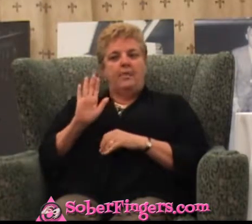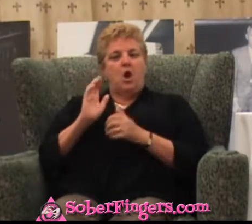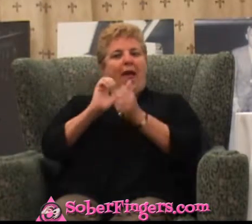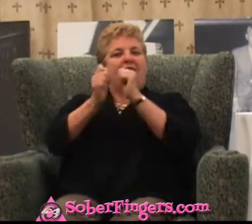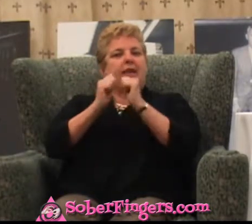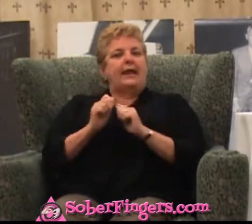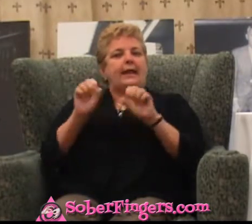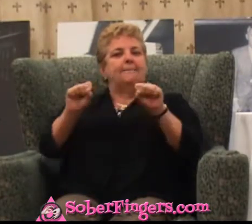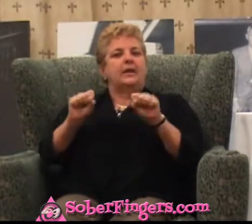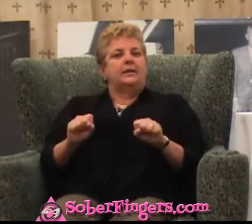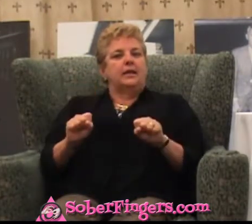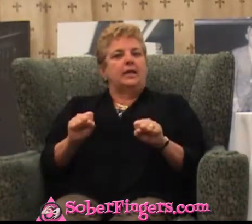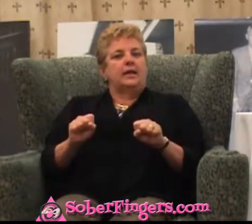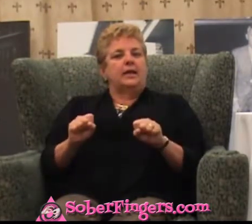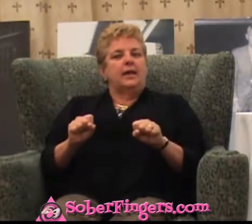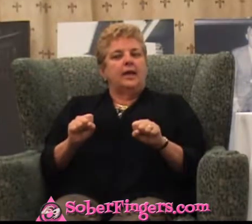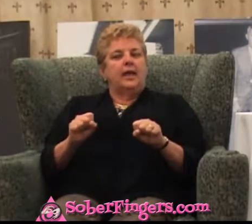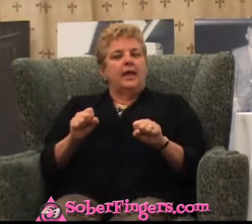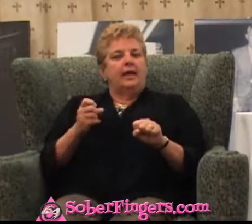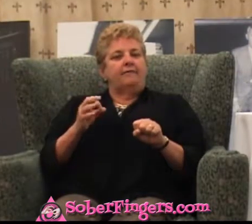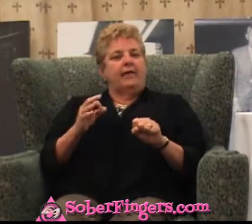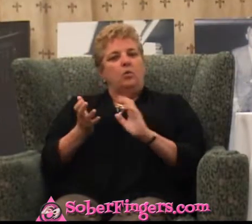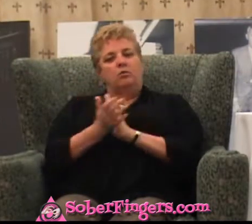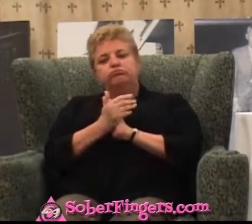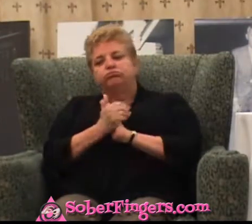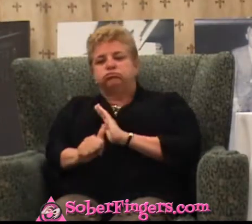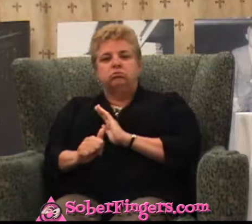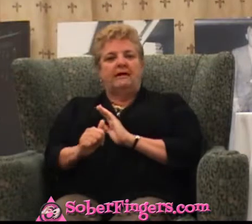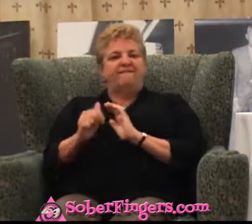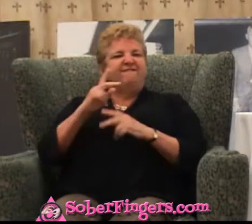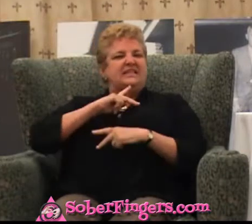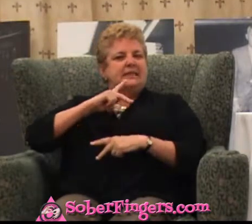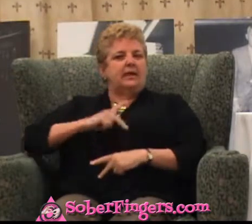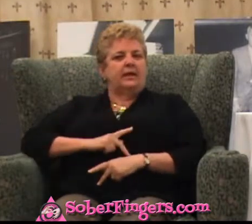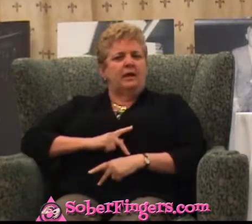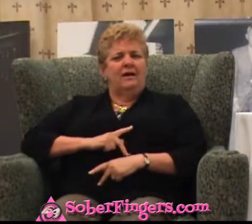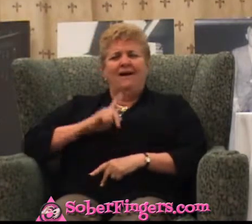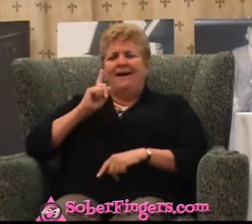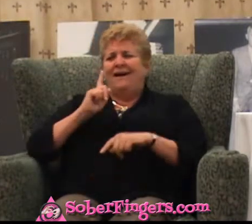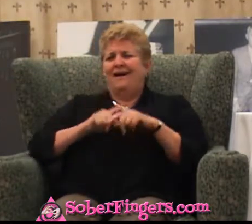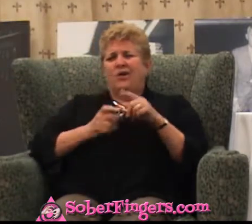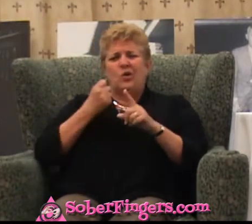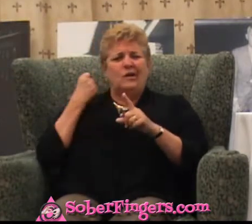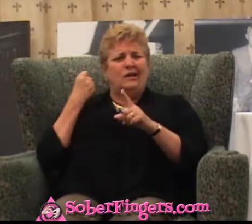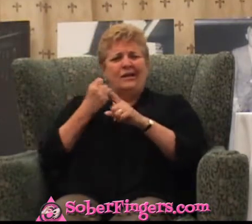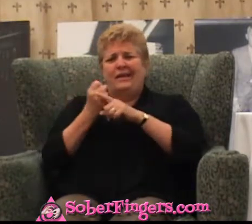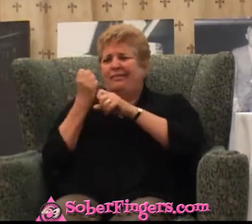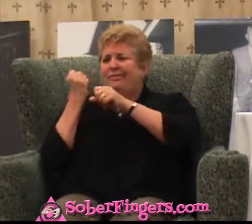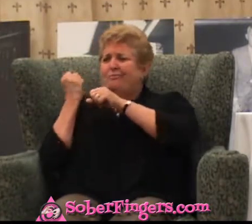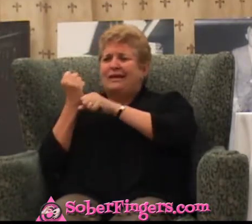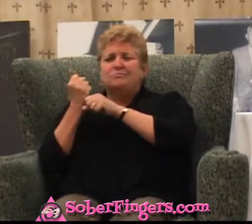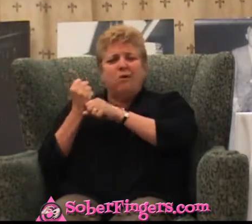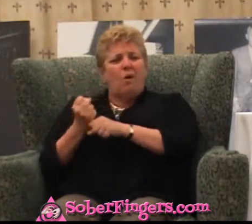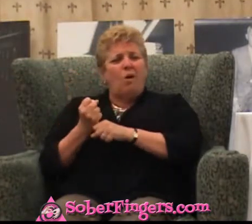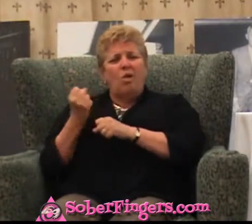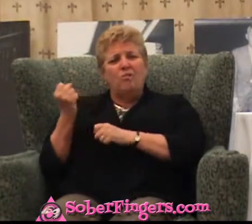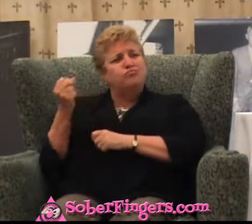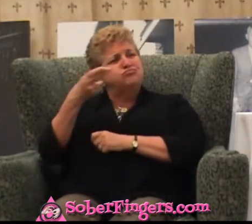how gifted they were physically. And I could never hit a baseball real far or throw a football or shoot hoops